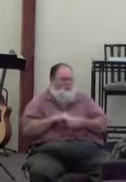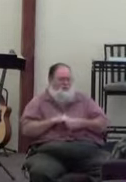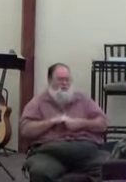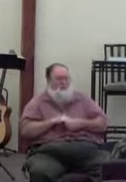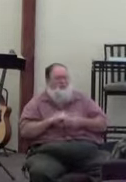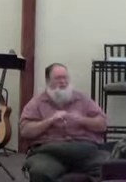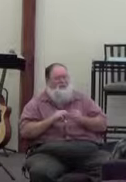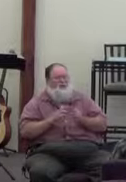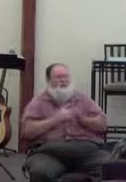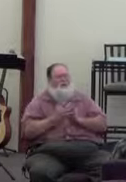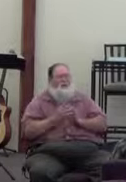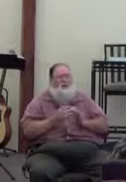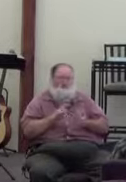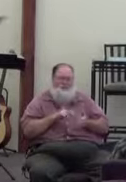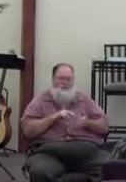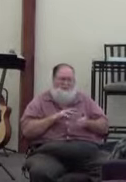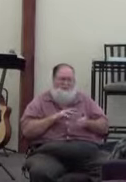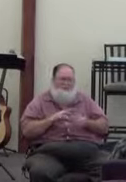it.